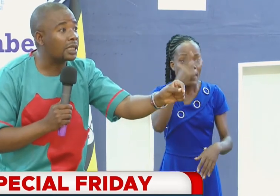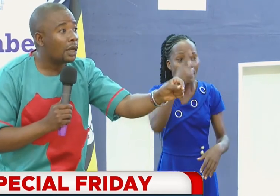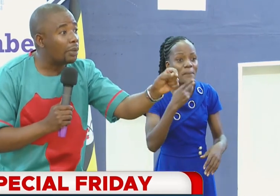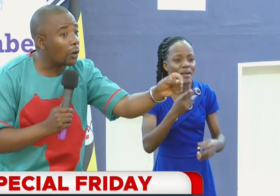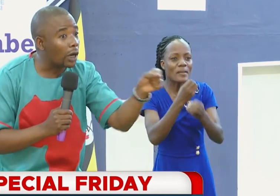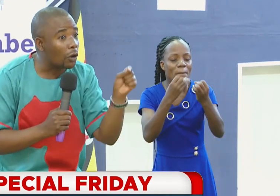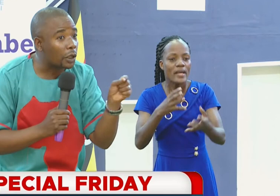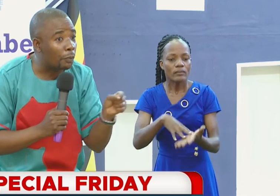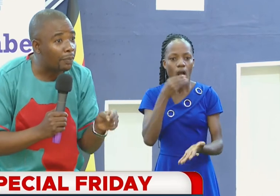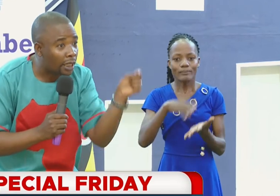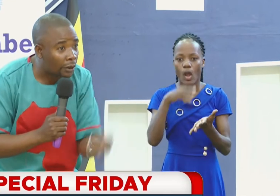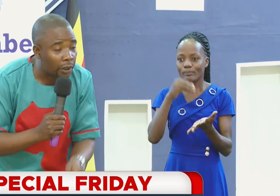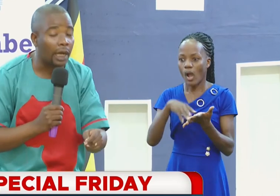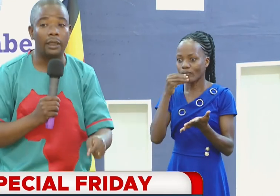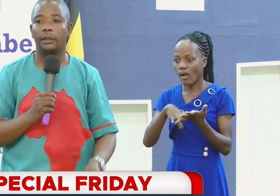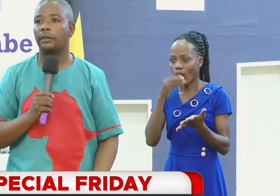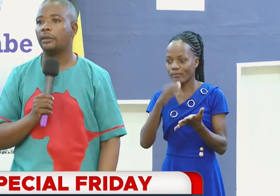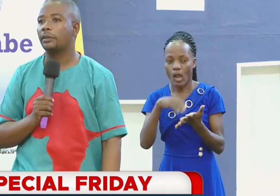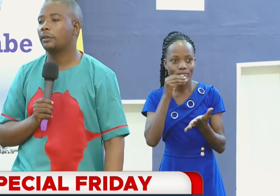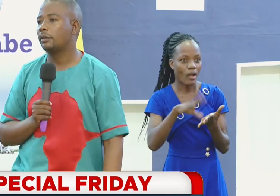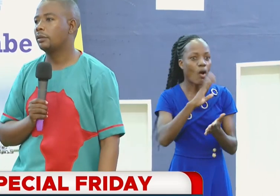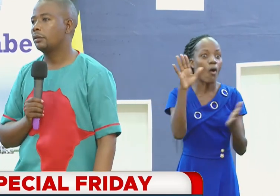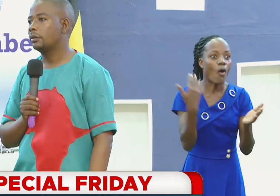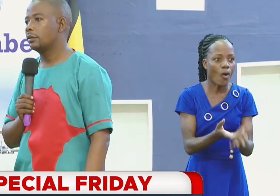other words, beewola loan ku baby atayogera.